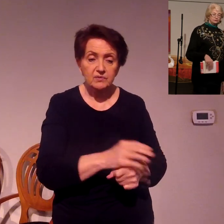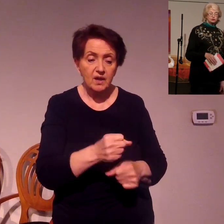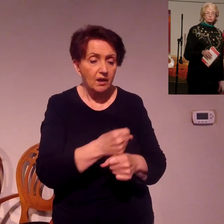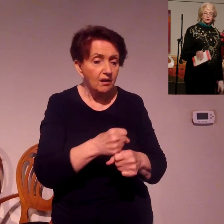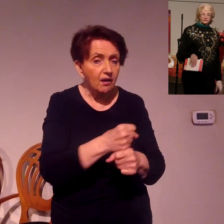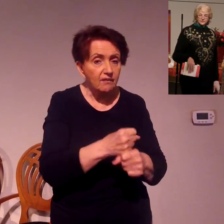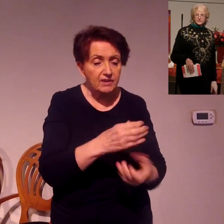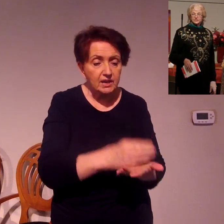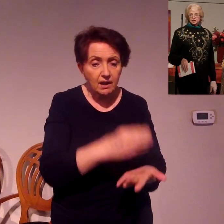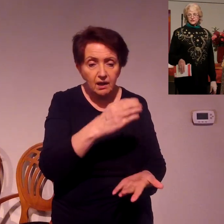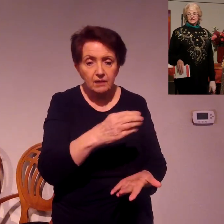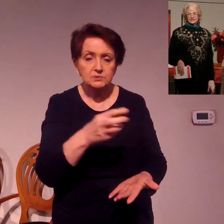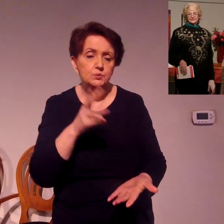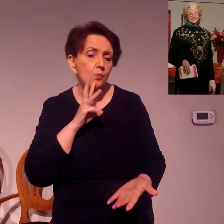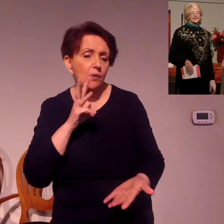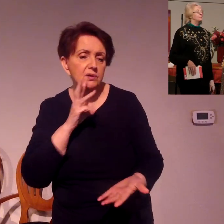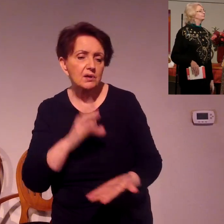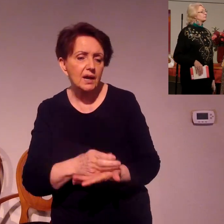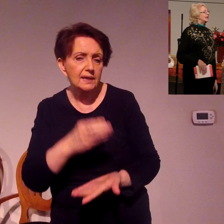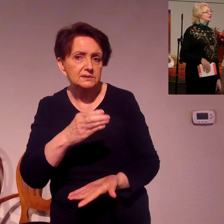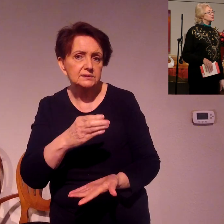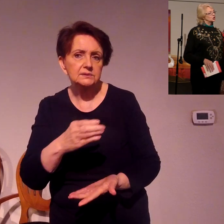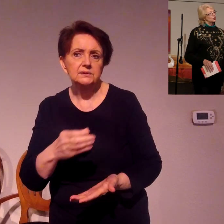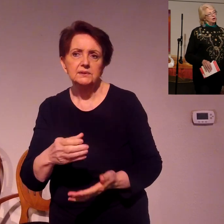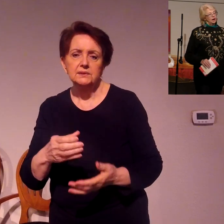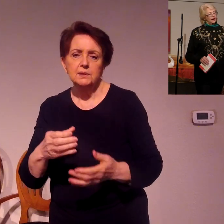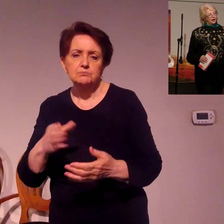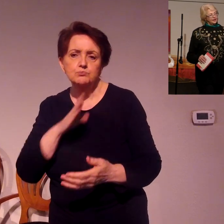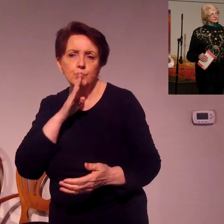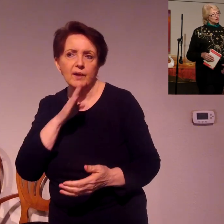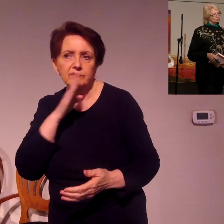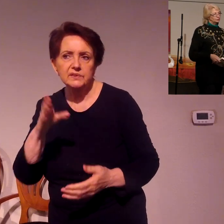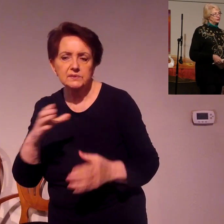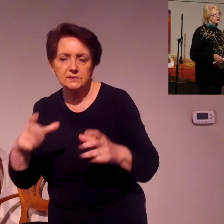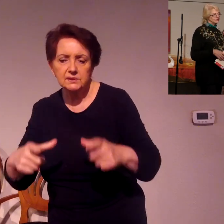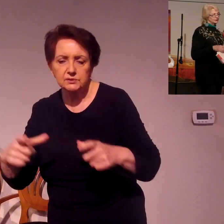occasionally, you know, breakfast dishes and things like that. And so